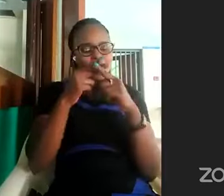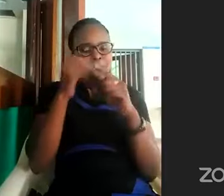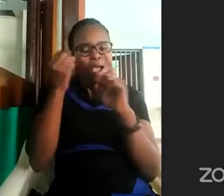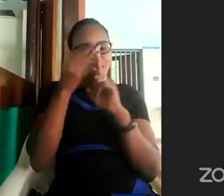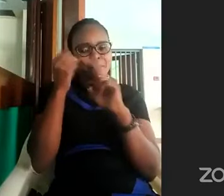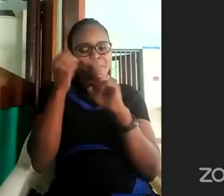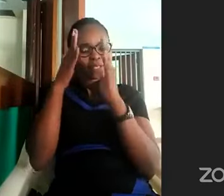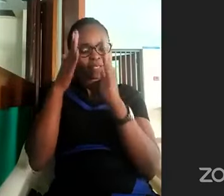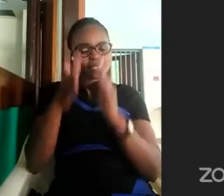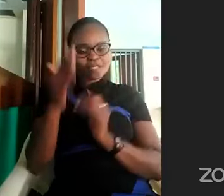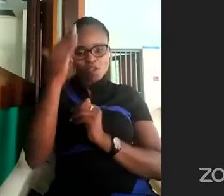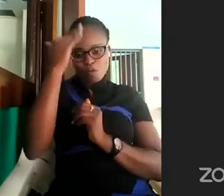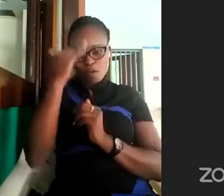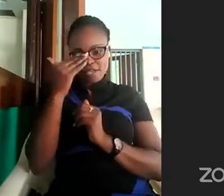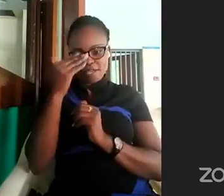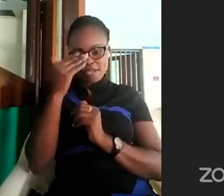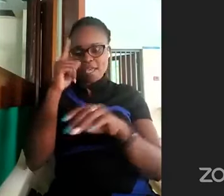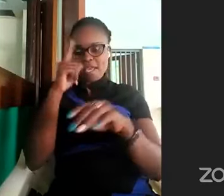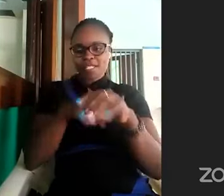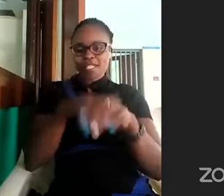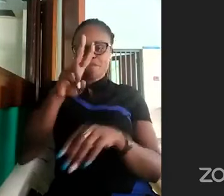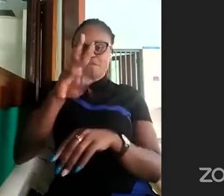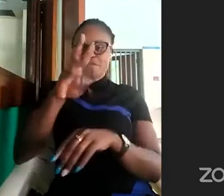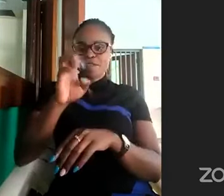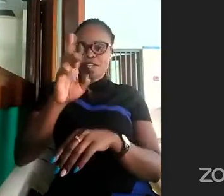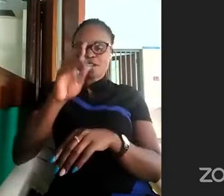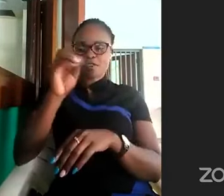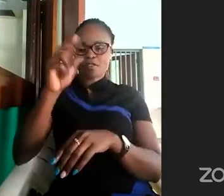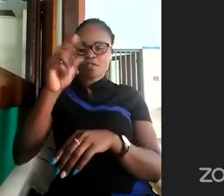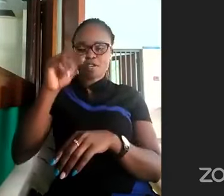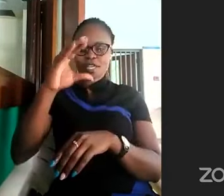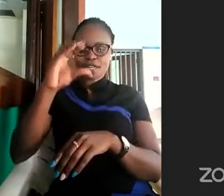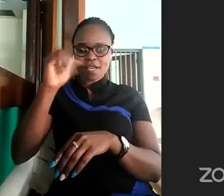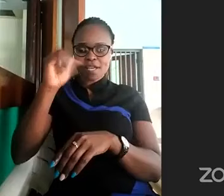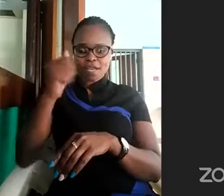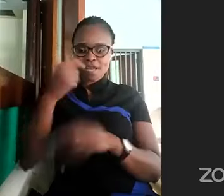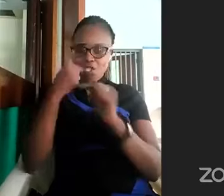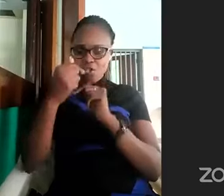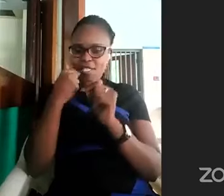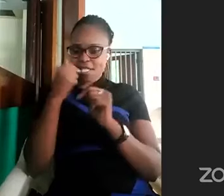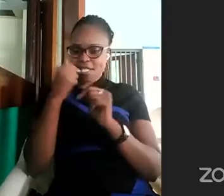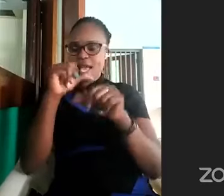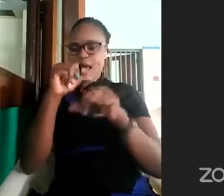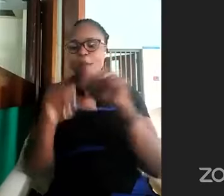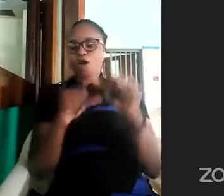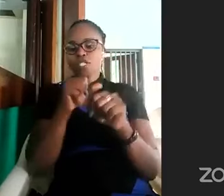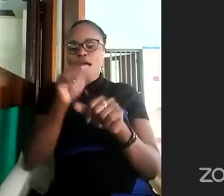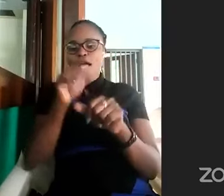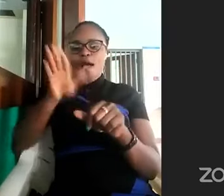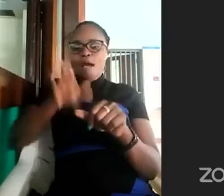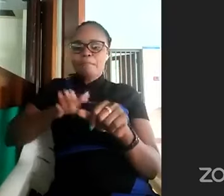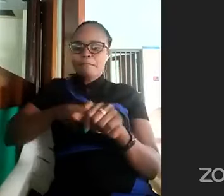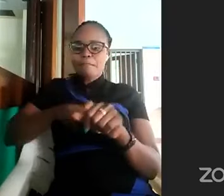talking, she talked about Mama Siri. And of course, when you talk about young people, we know that we have young people